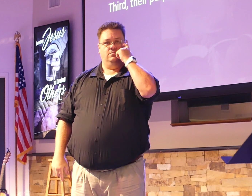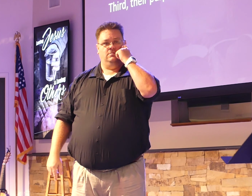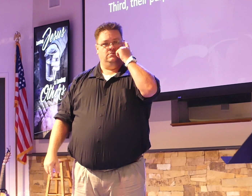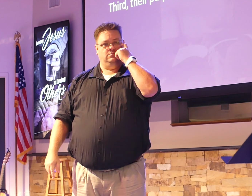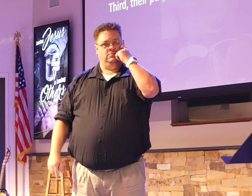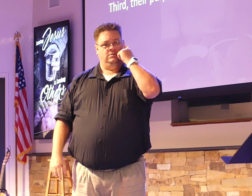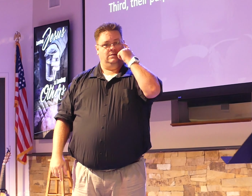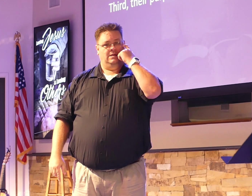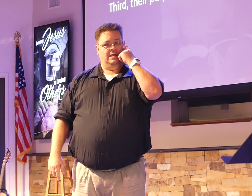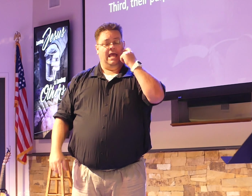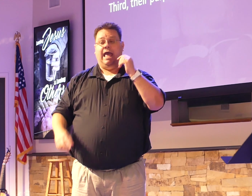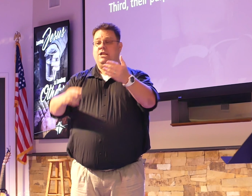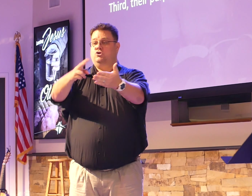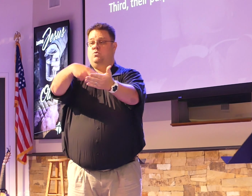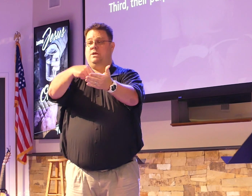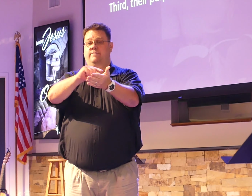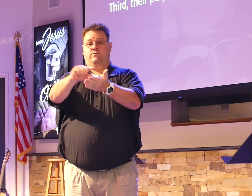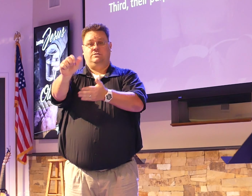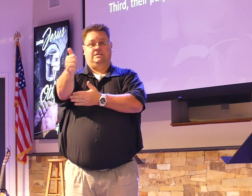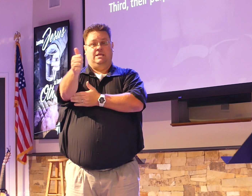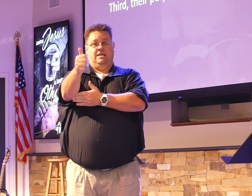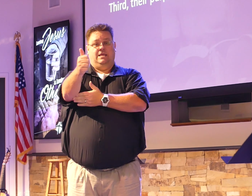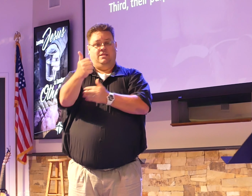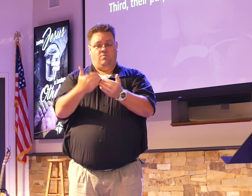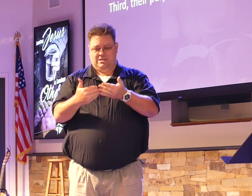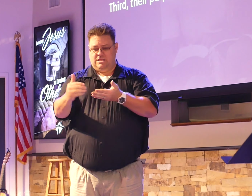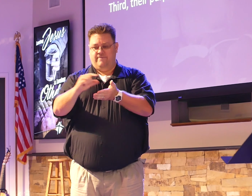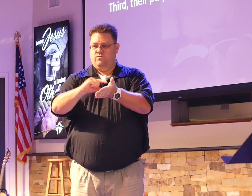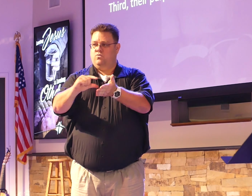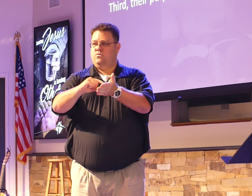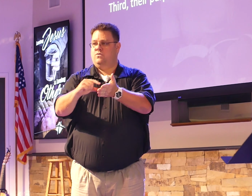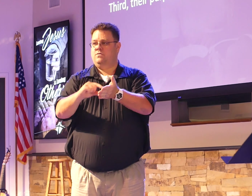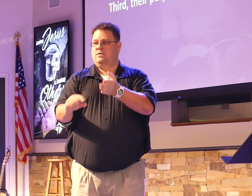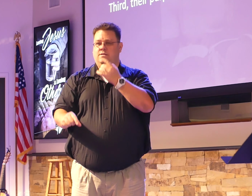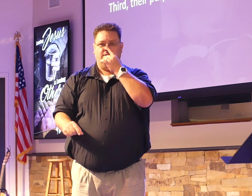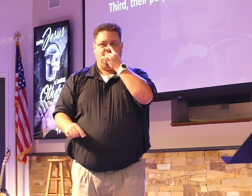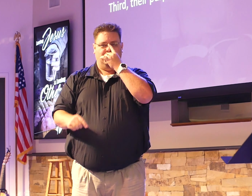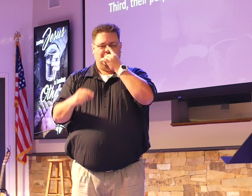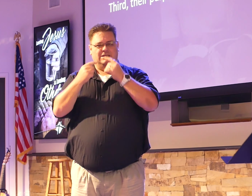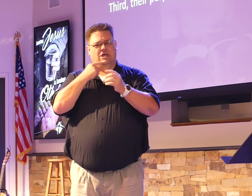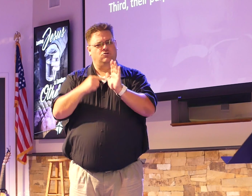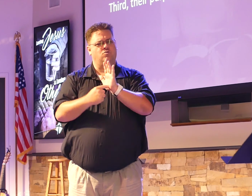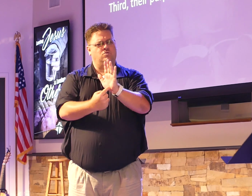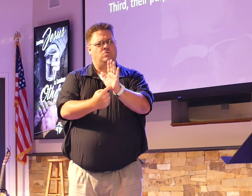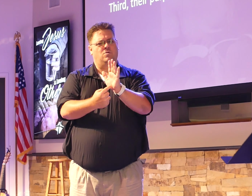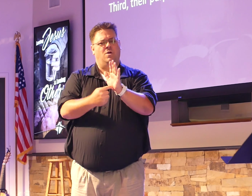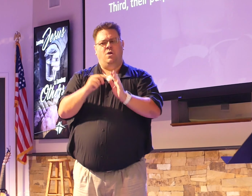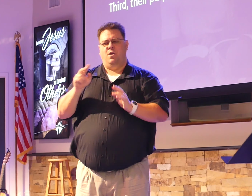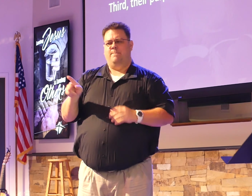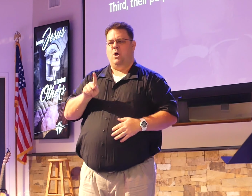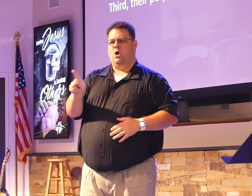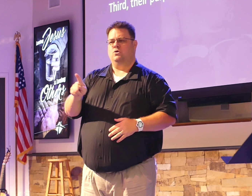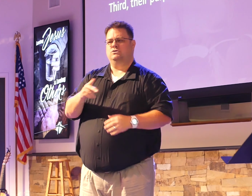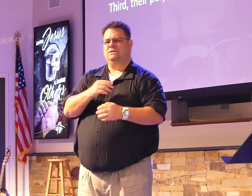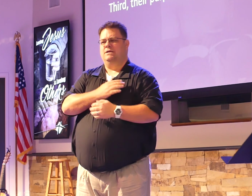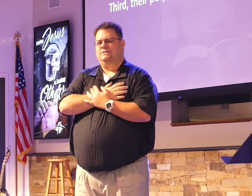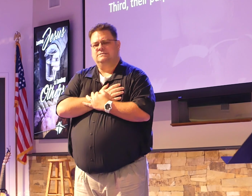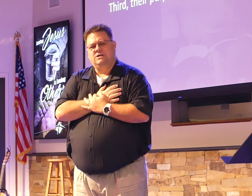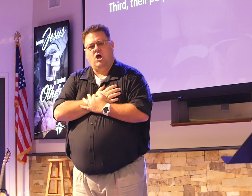And as you read verse 10, the rest of that verse, it just kind of shows you Paul's desire to glorify Christ. Those things in verse 10,